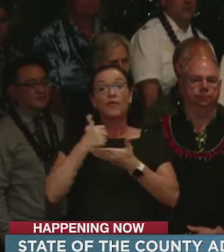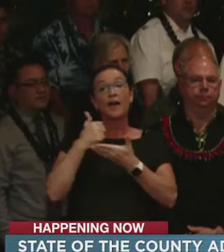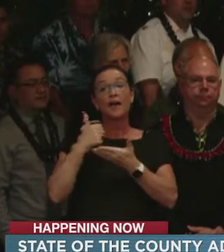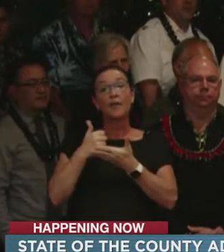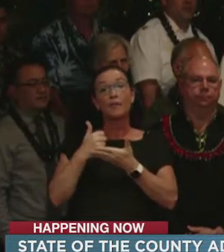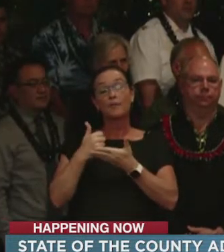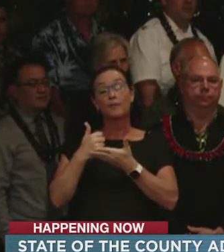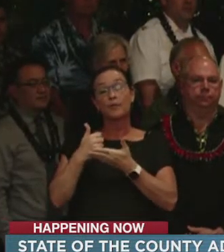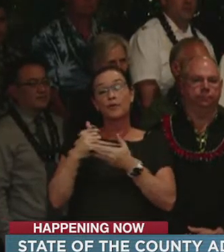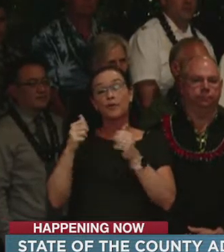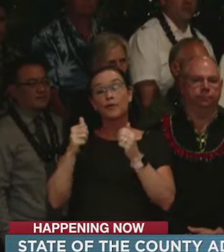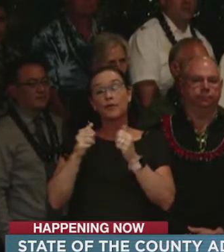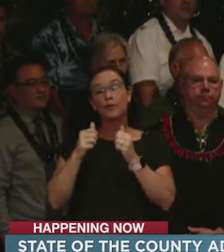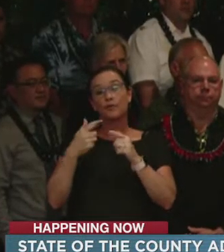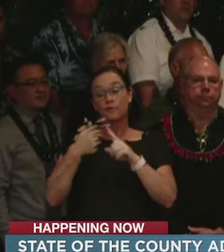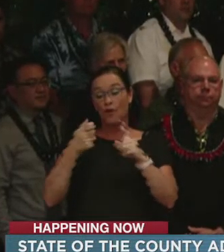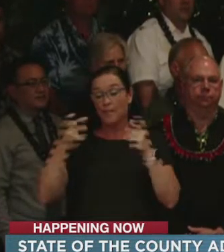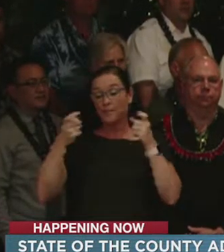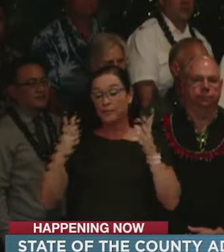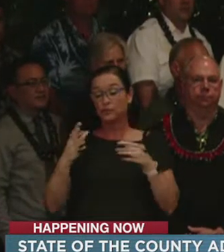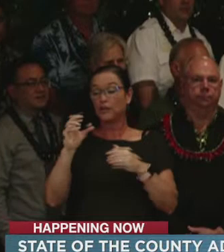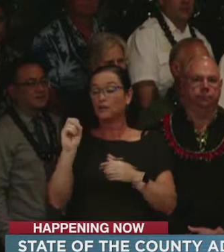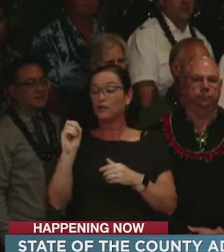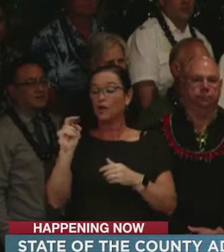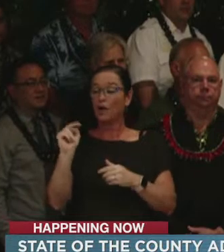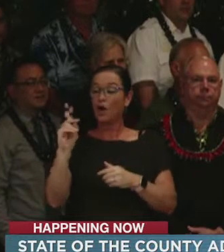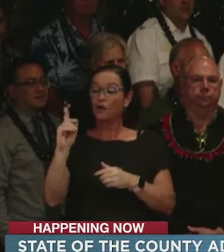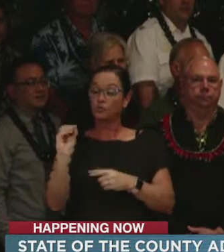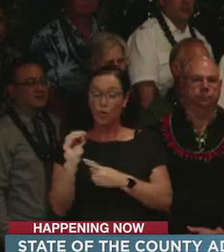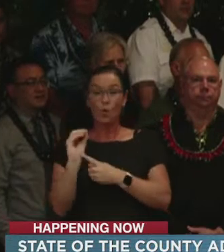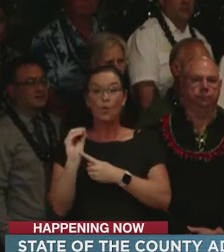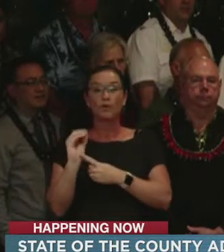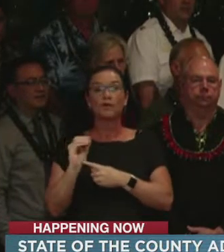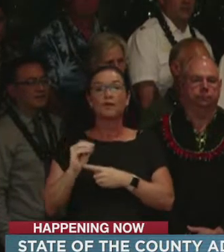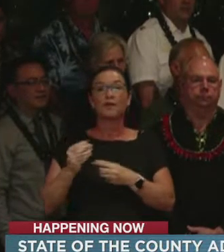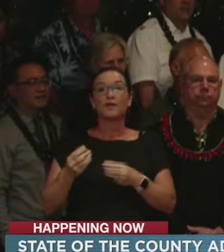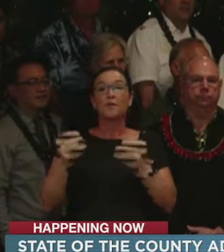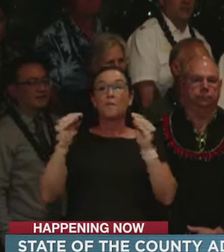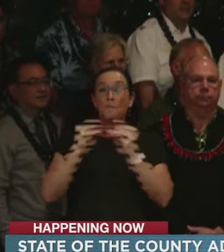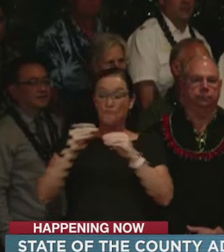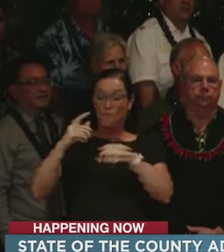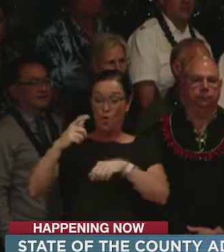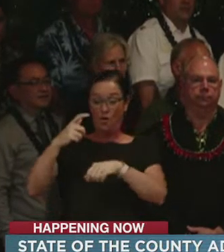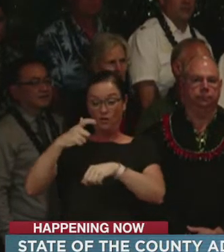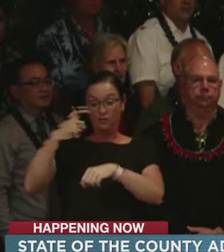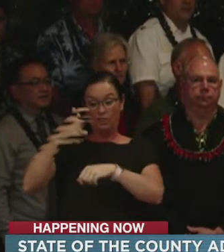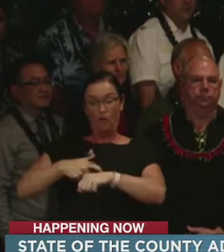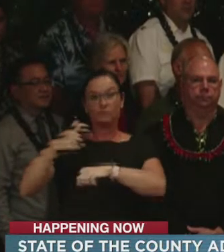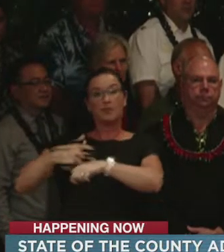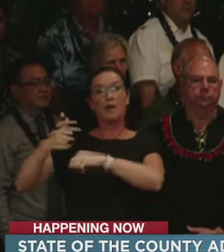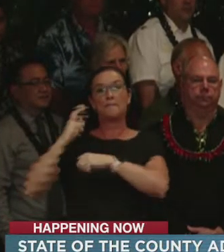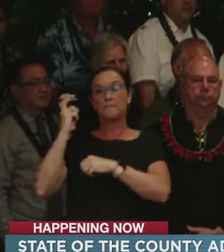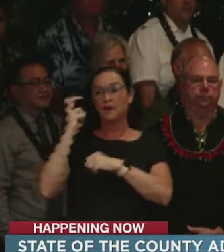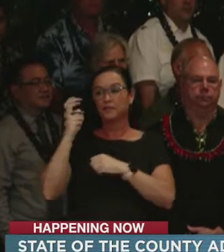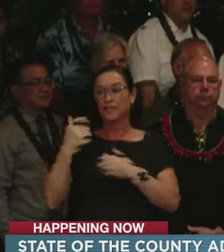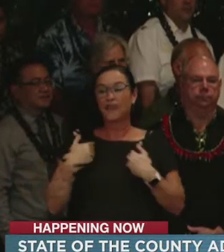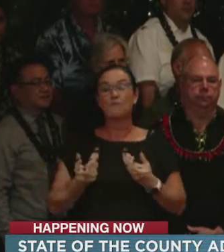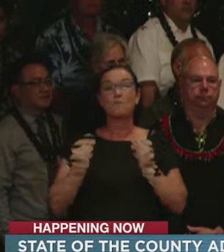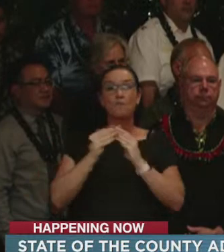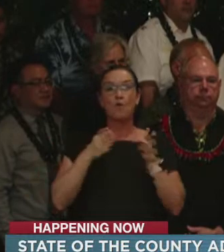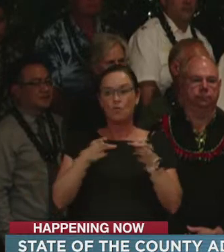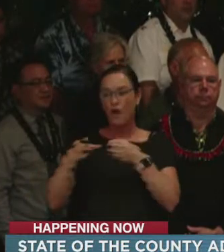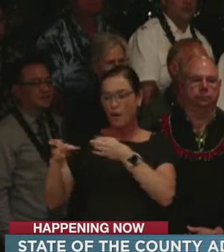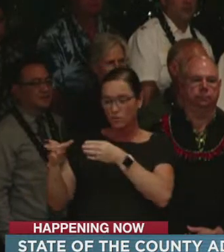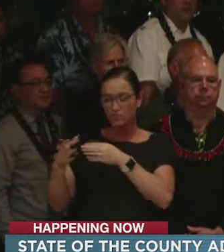of Administrator Hondo, routes are timely, buses have been upgraded with more on the way, and services